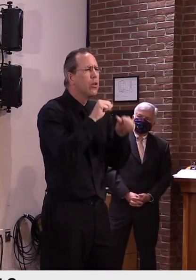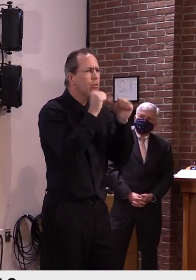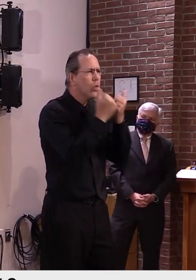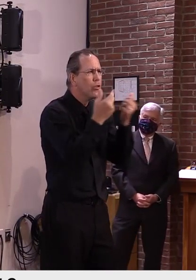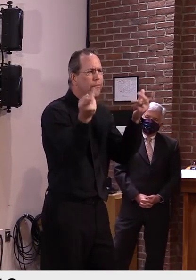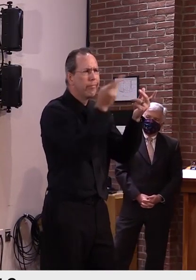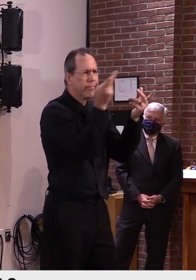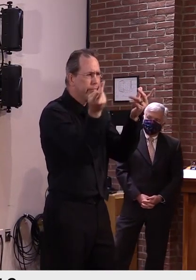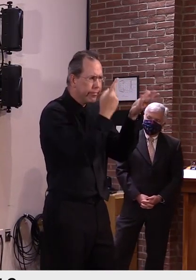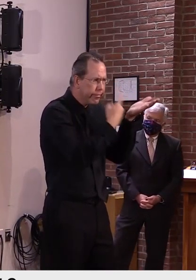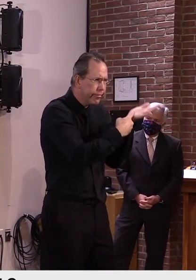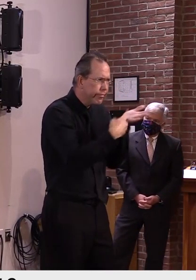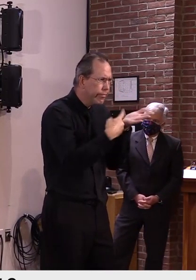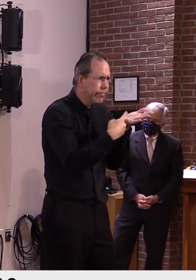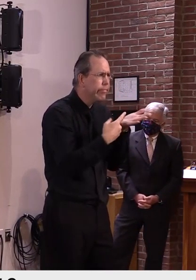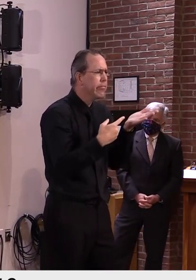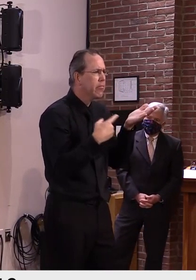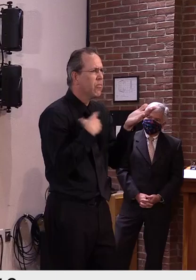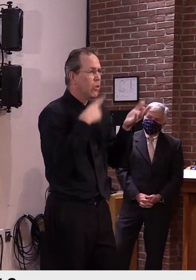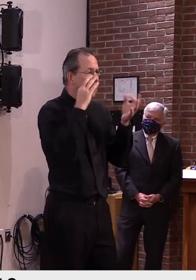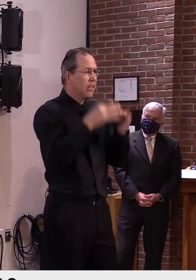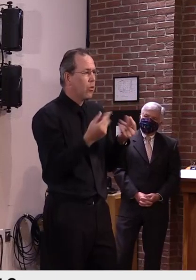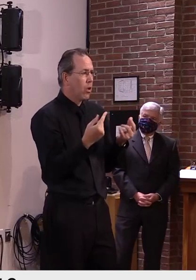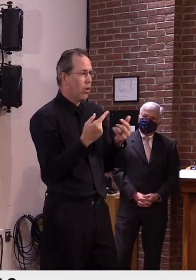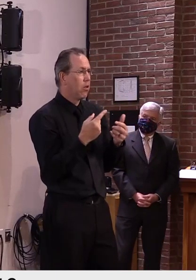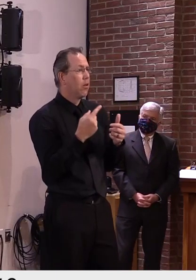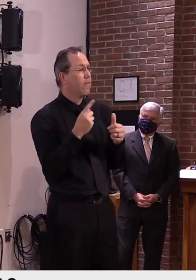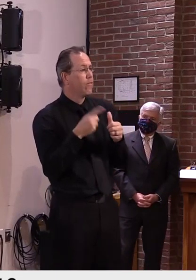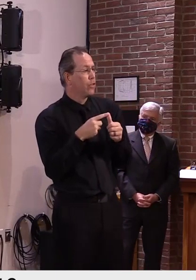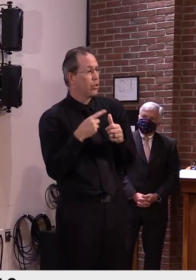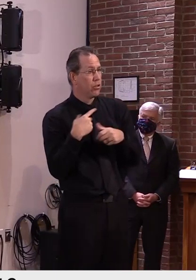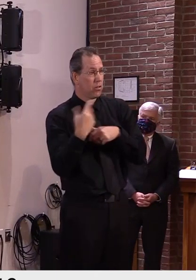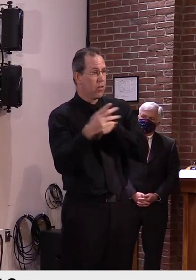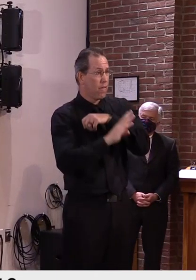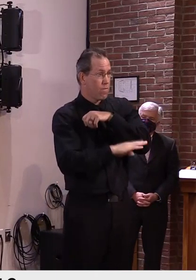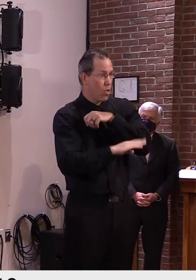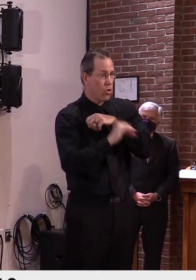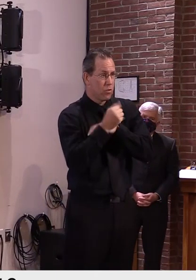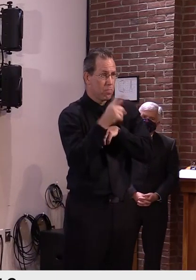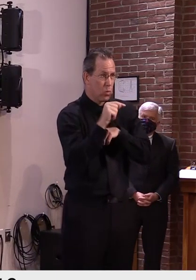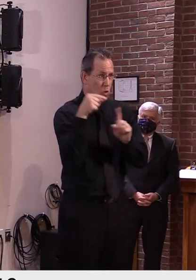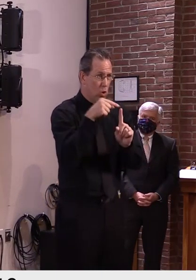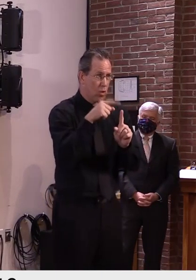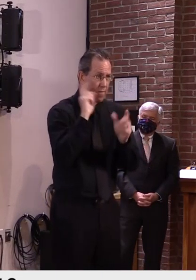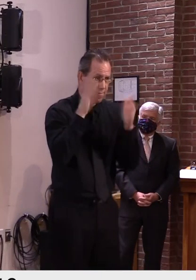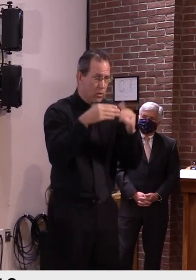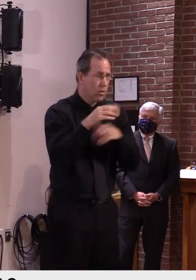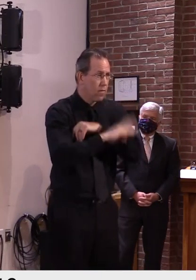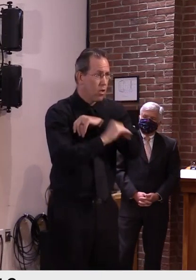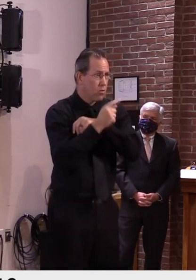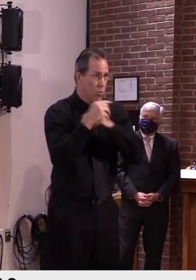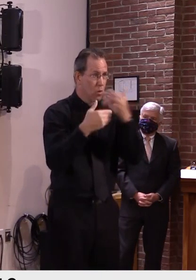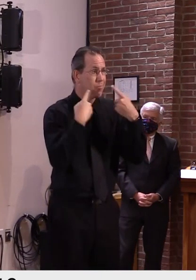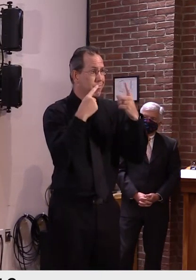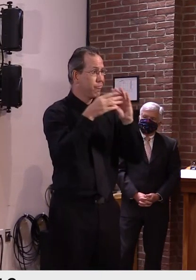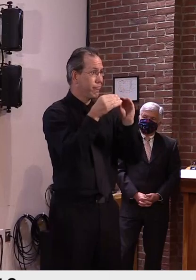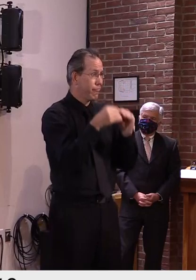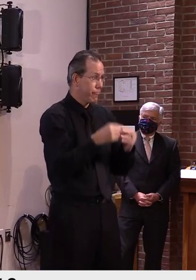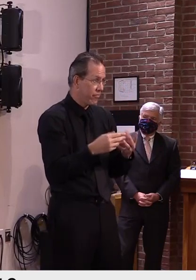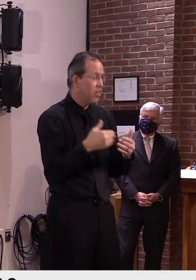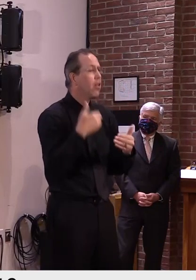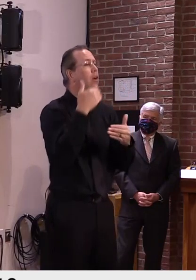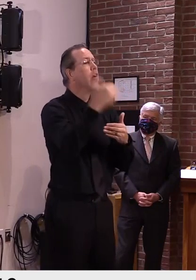to issue guidance on fall sports first, and then we'll take up the issue of winter sports here shortly. Part of it was just to let the conditions